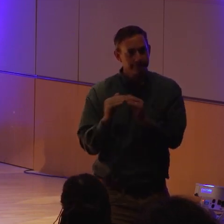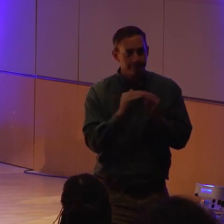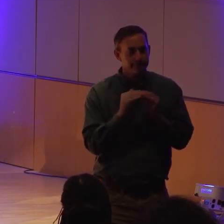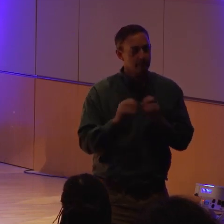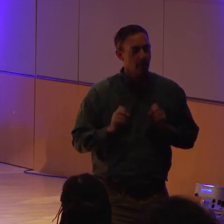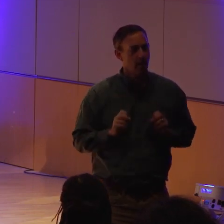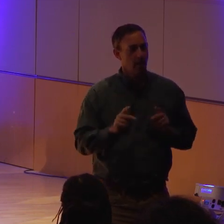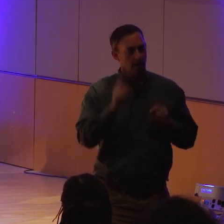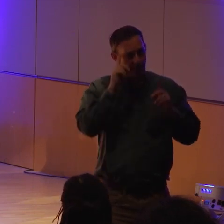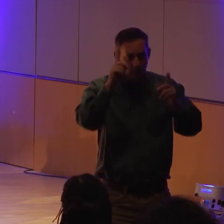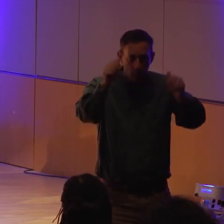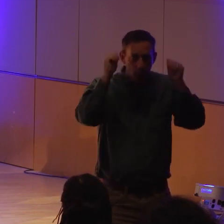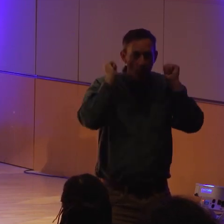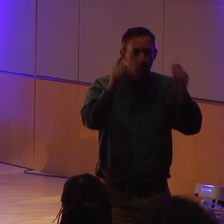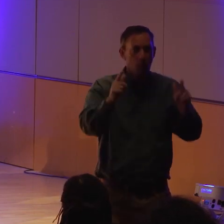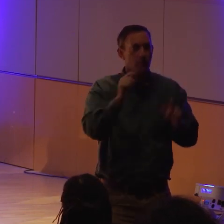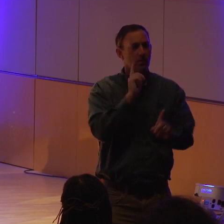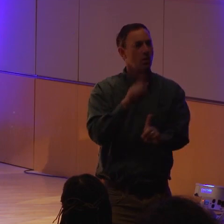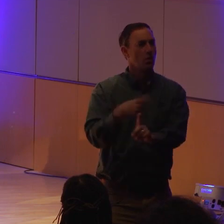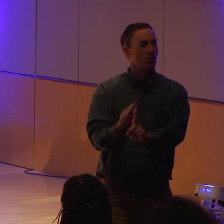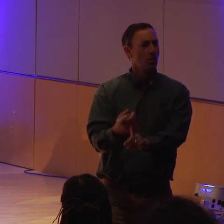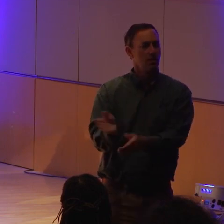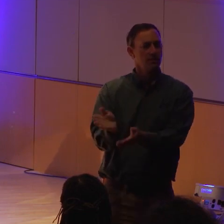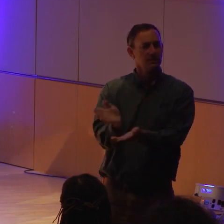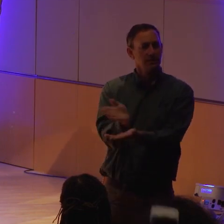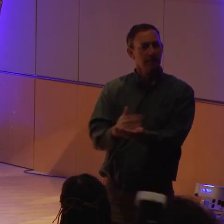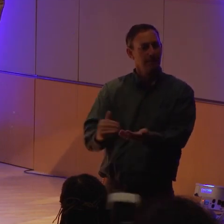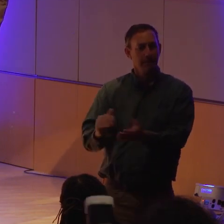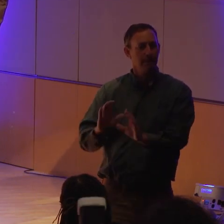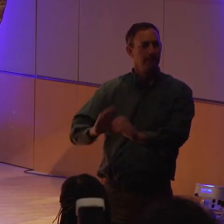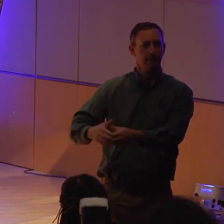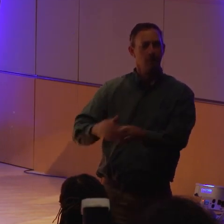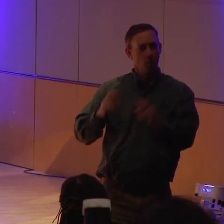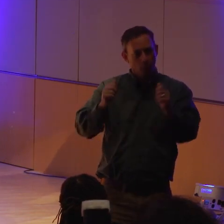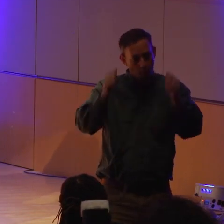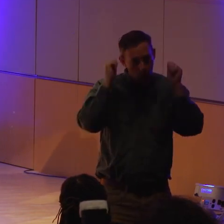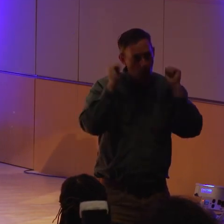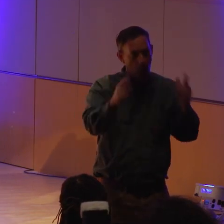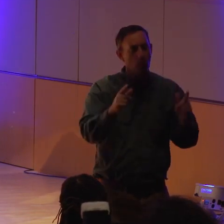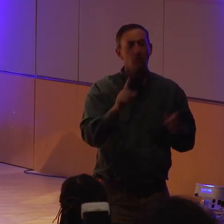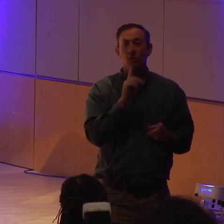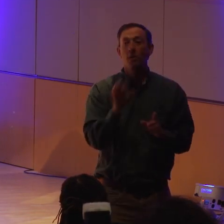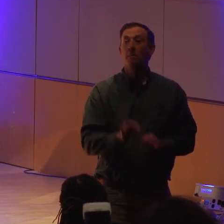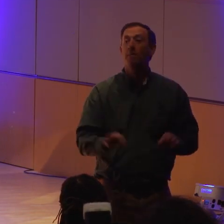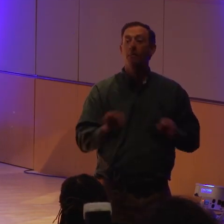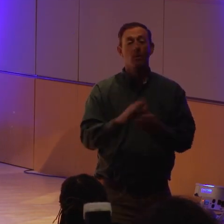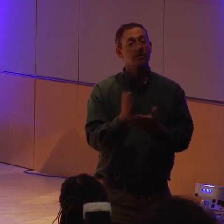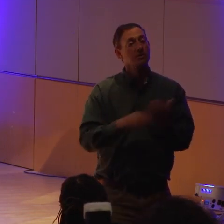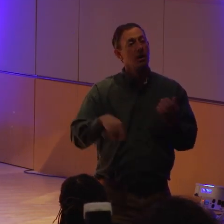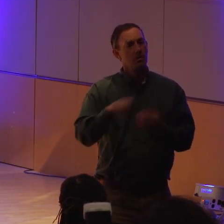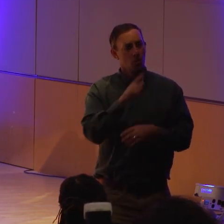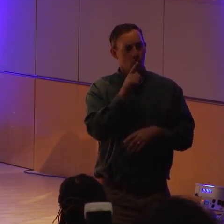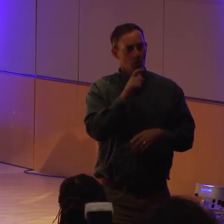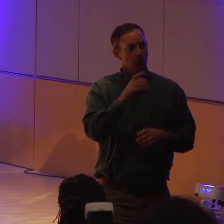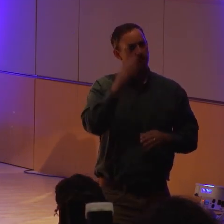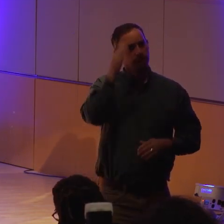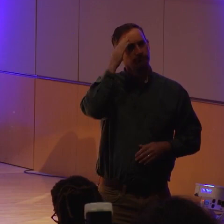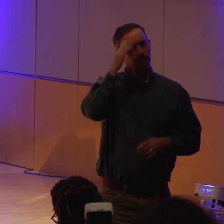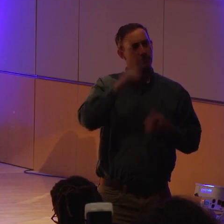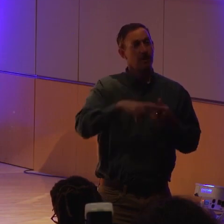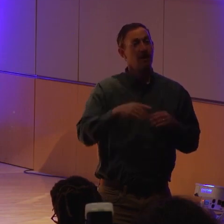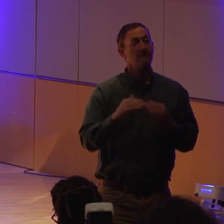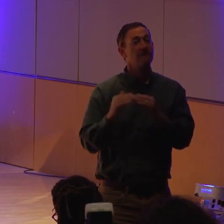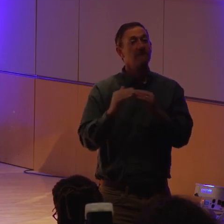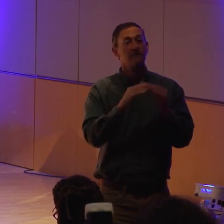opportunity for all, not just for some, but for all. It is essential that those of us who are mindful of fair housing